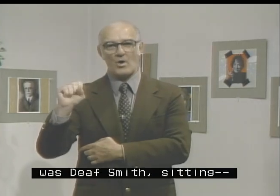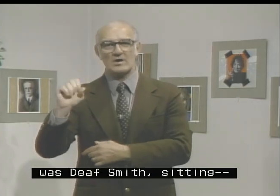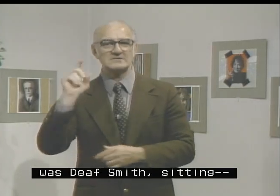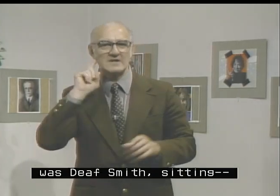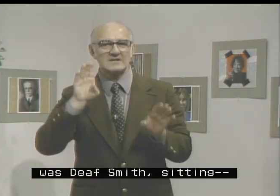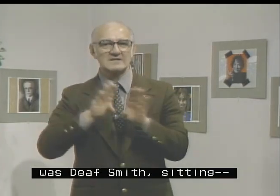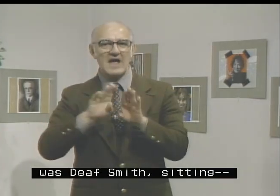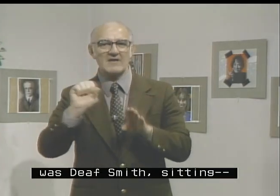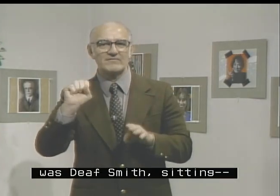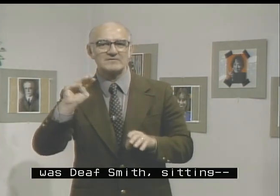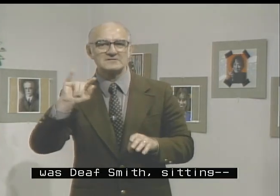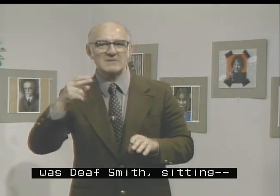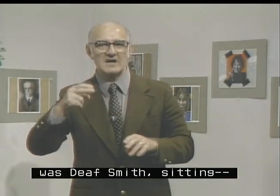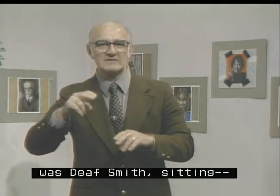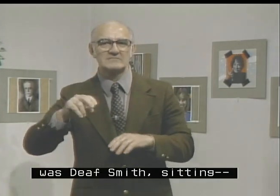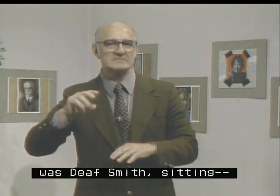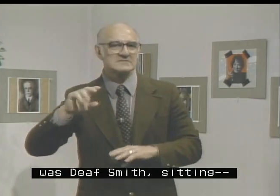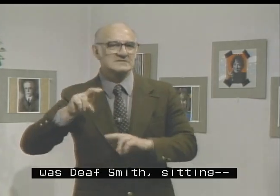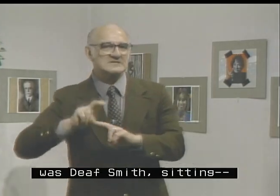was Deaf Smith sitting.